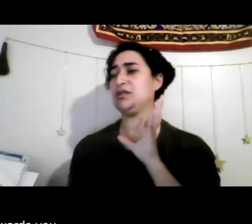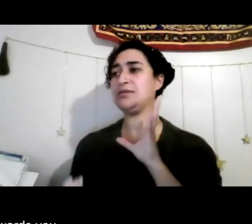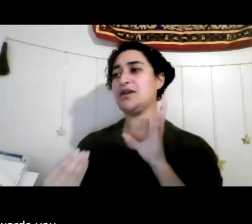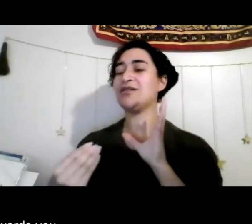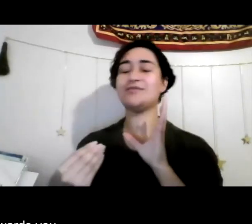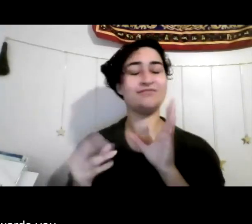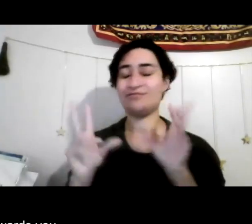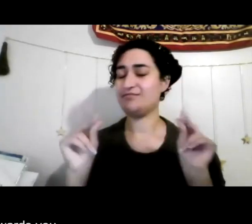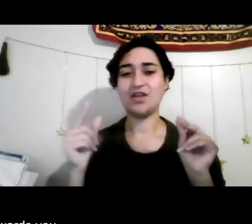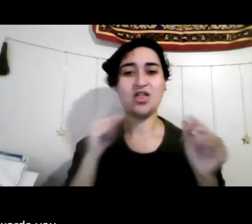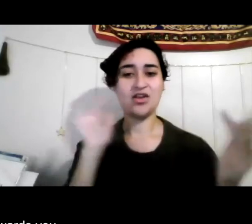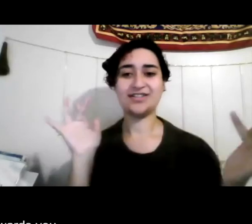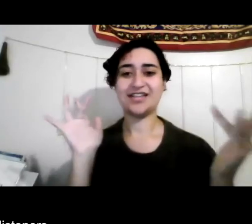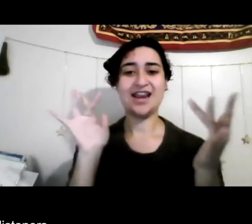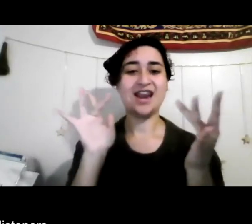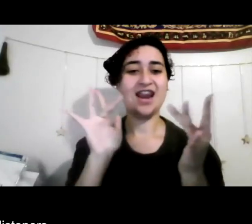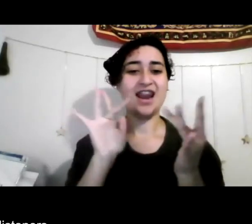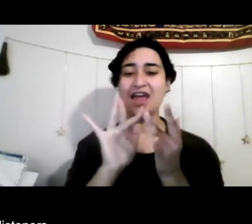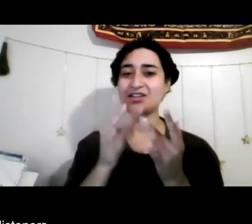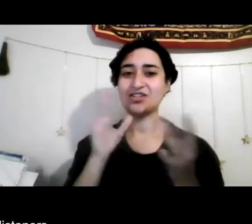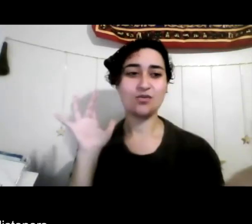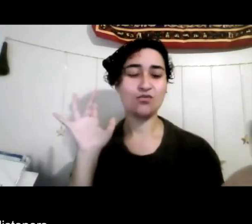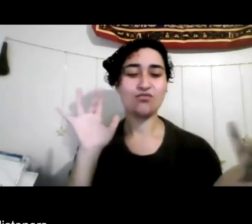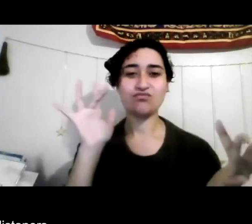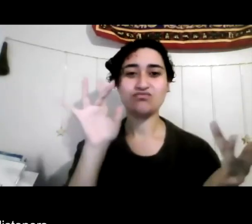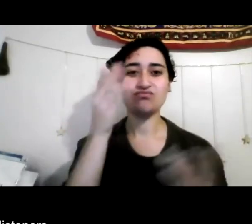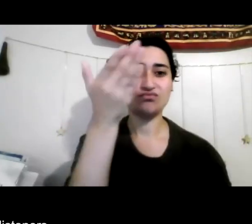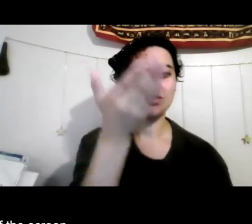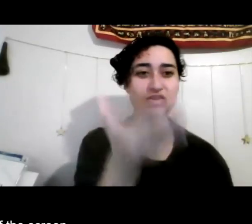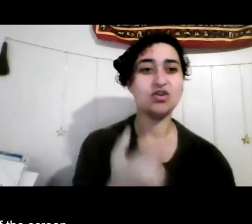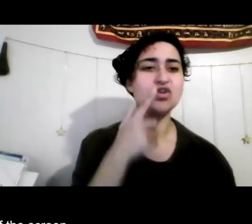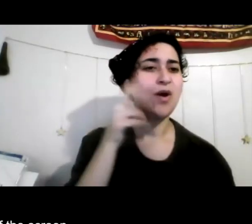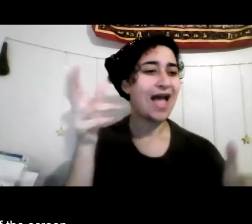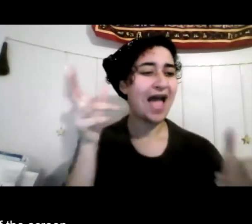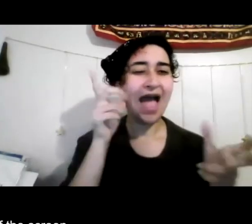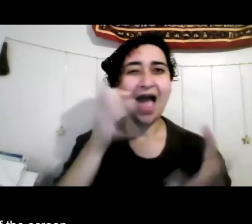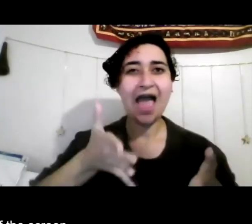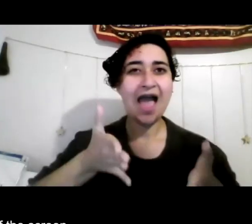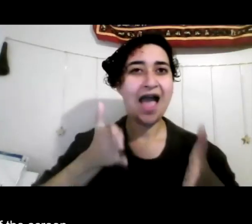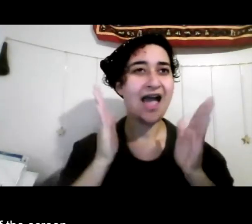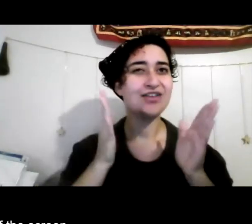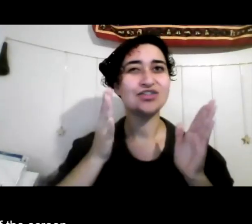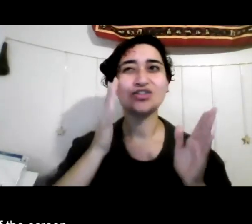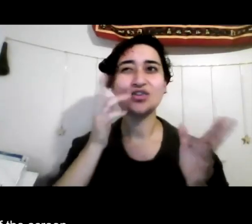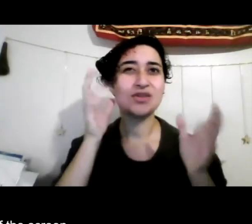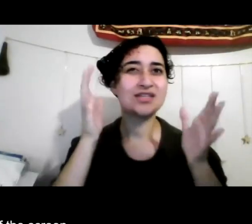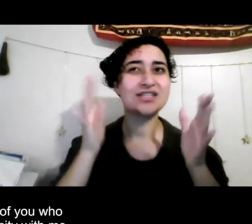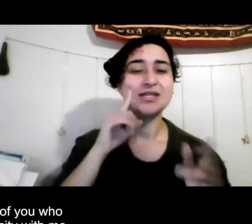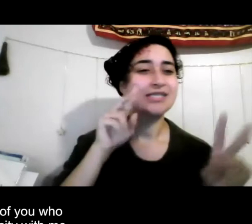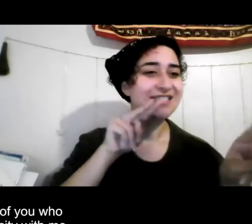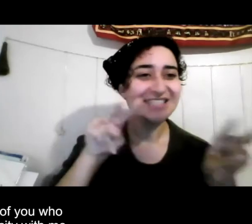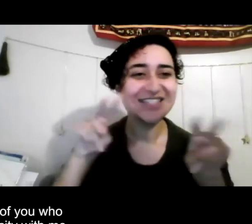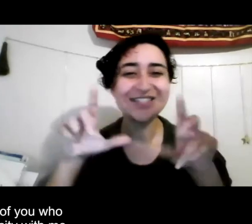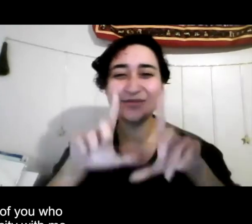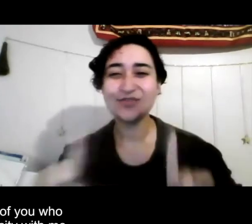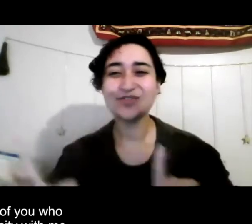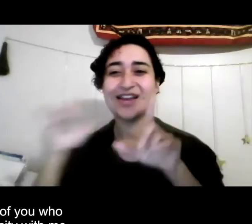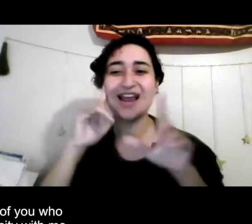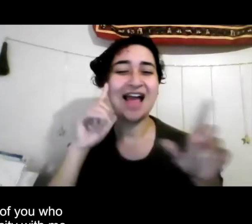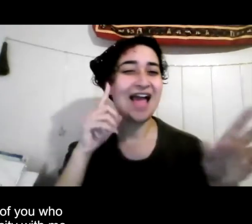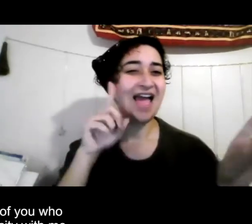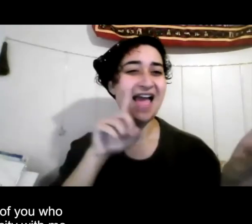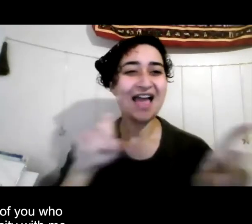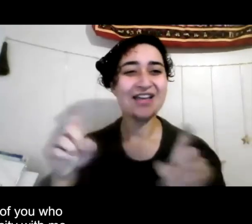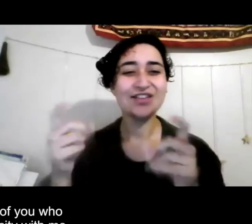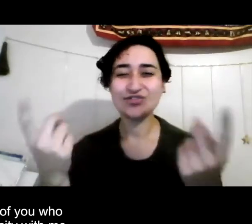reaching out towards you. So I ask you, listeners, I ask you, seers of the screen, I ask you, those